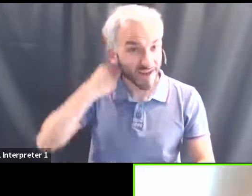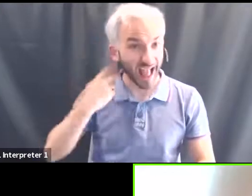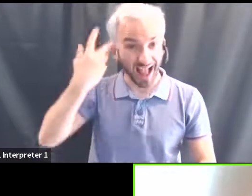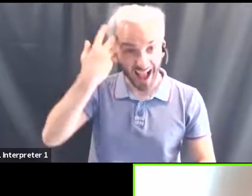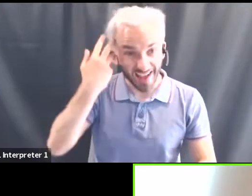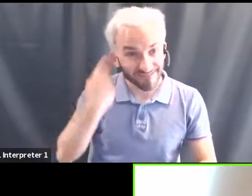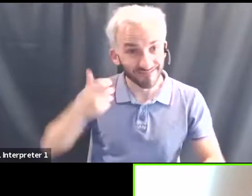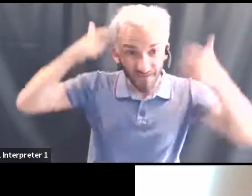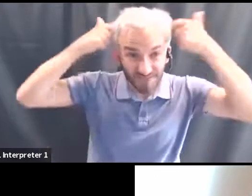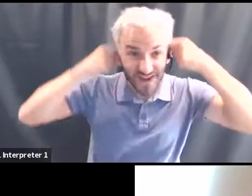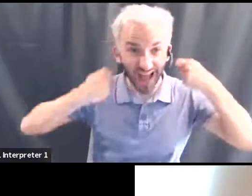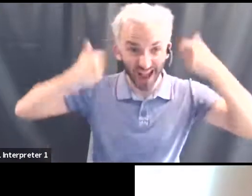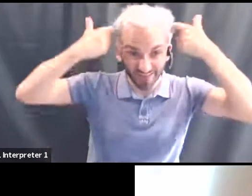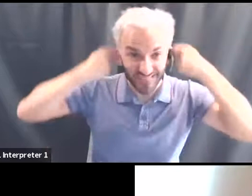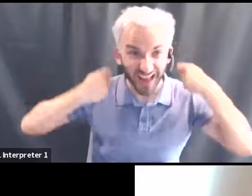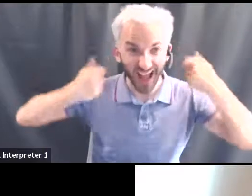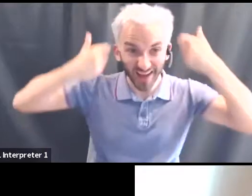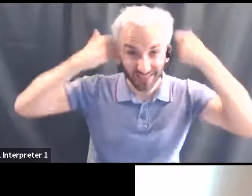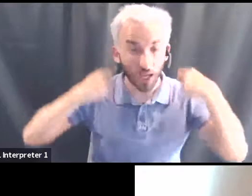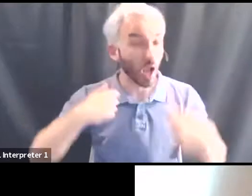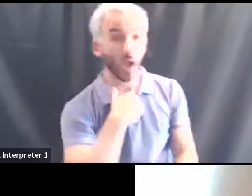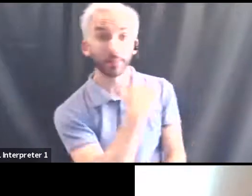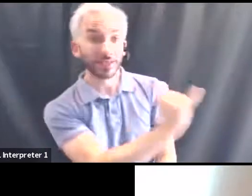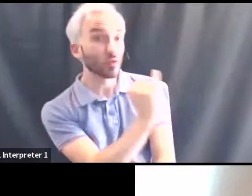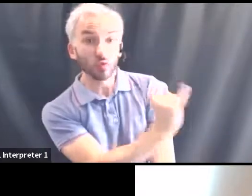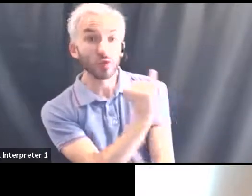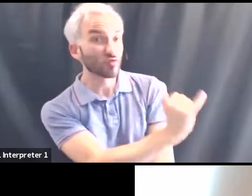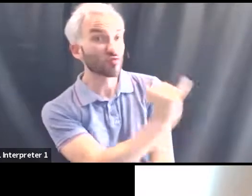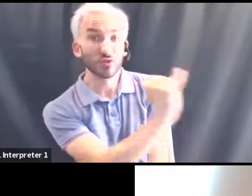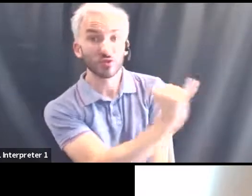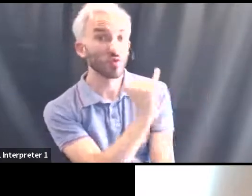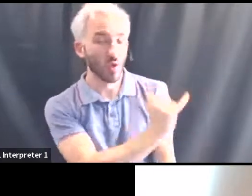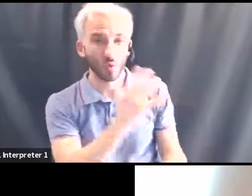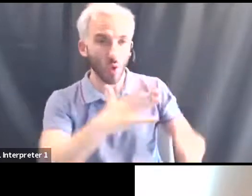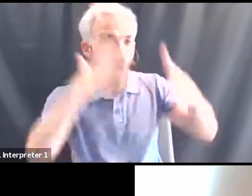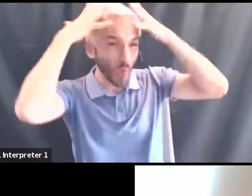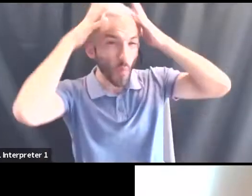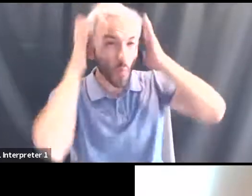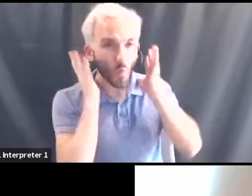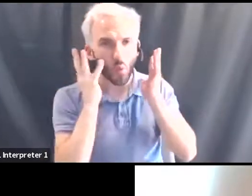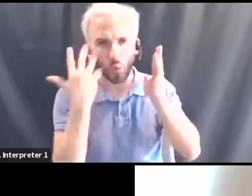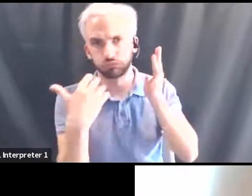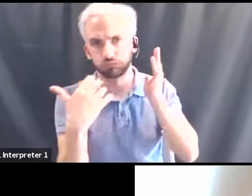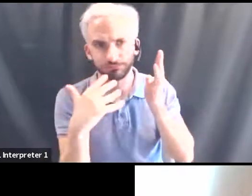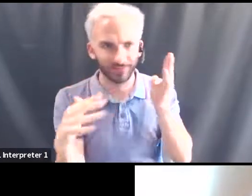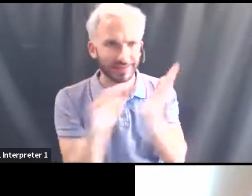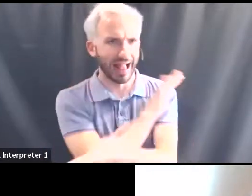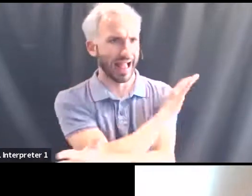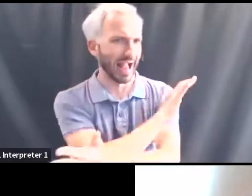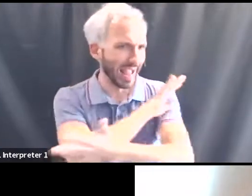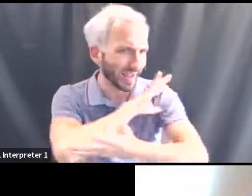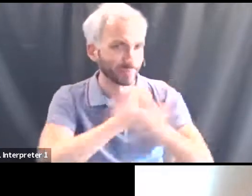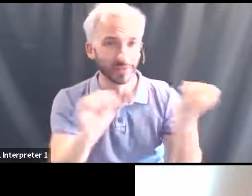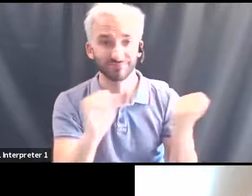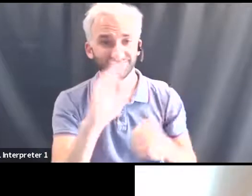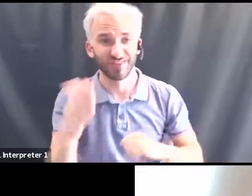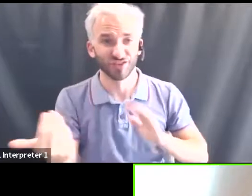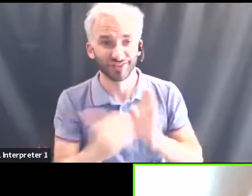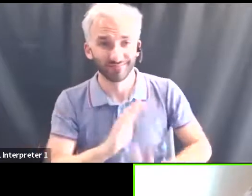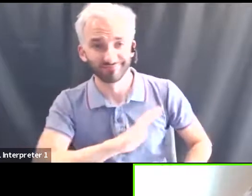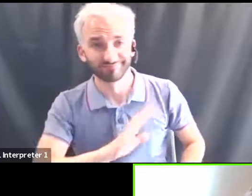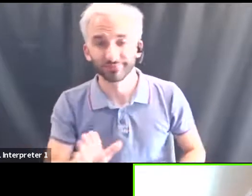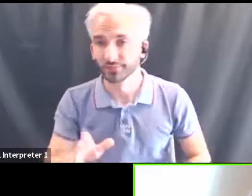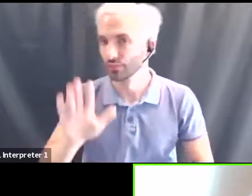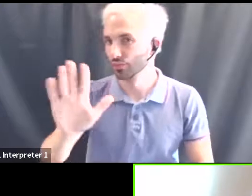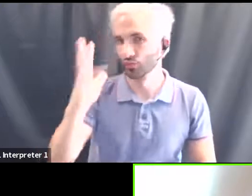flat iron. Me too. I had pin straight hair. Yep. I damaged the shit out of my hair. I am never doing that again. Yeah, your